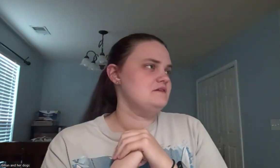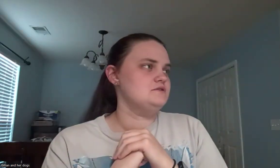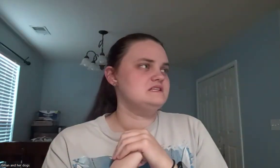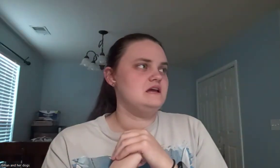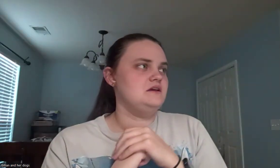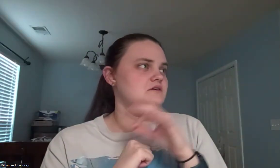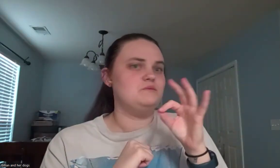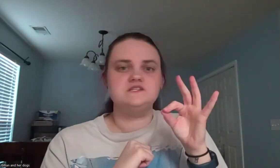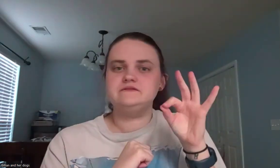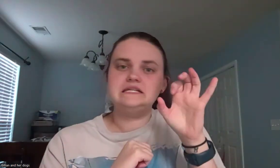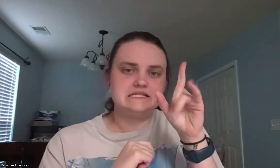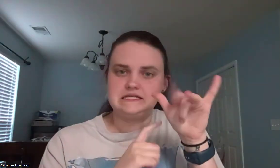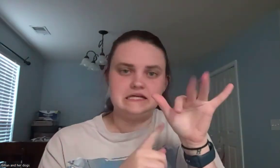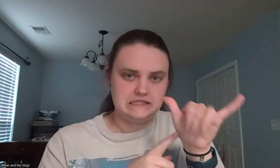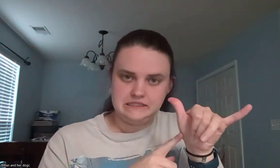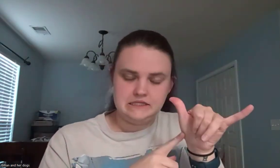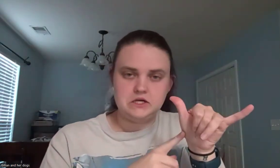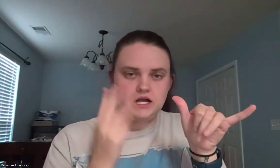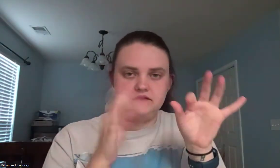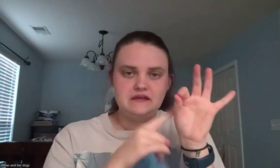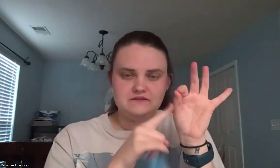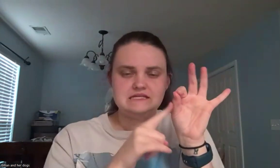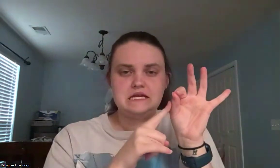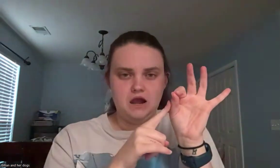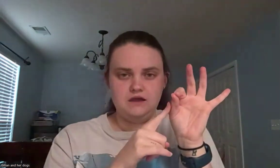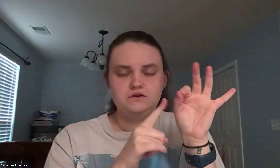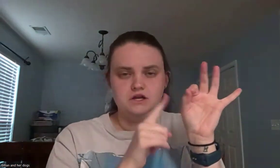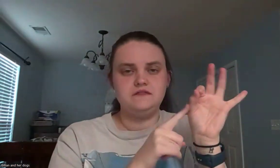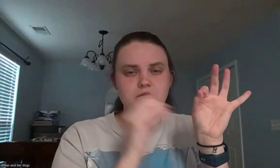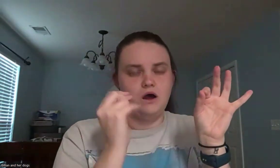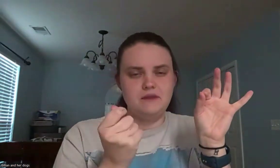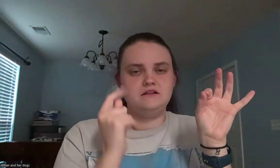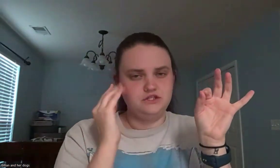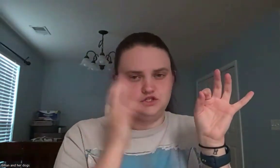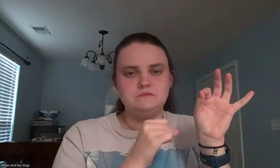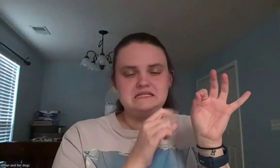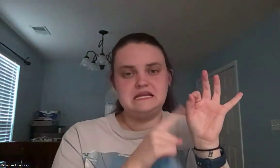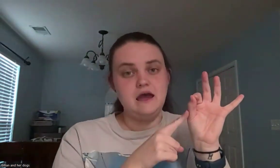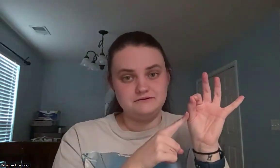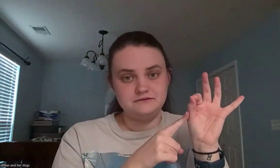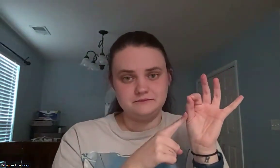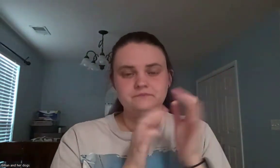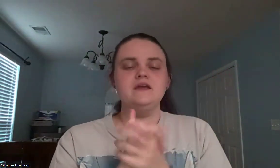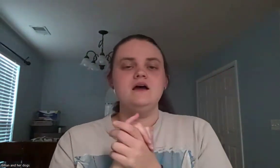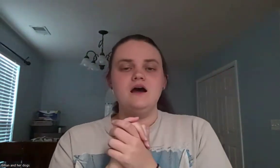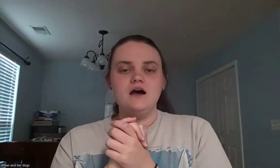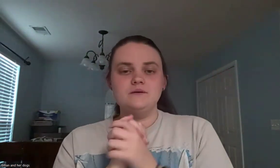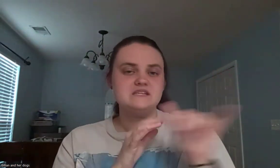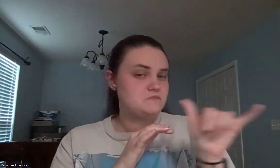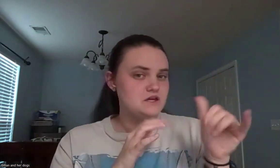you're saying your name was Felicity. They're not gonna think of this as a 9. They're gonna automatically assume this is an F. Same thing goes